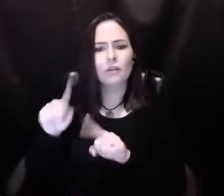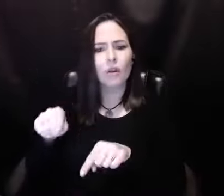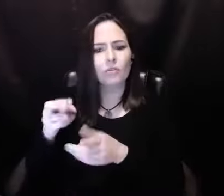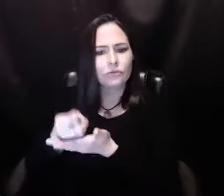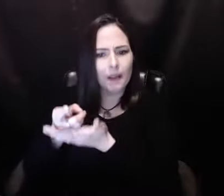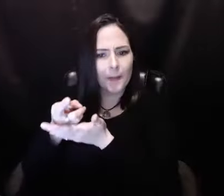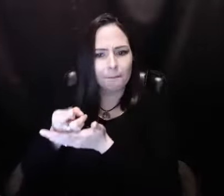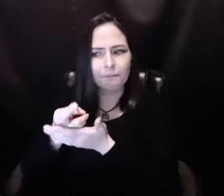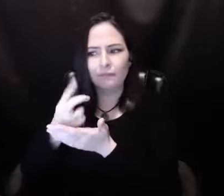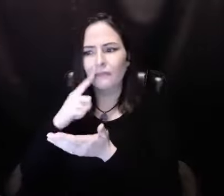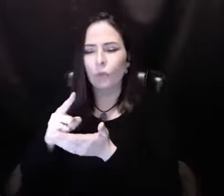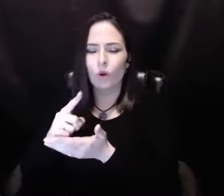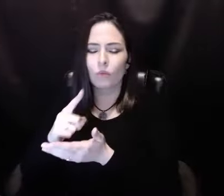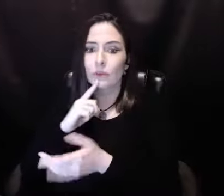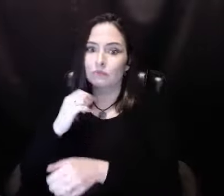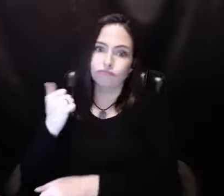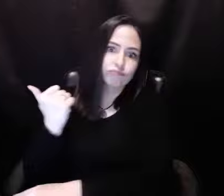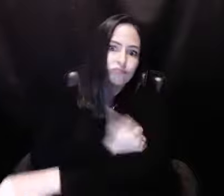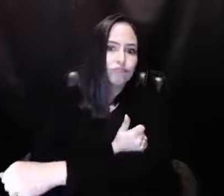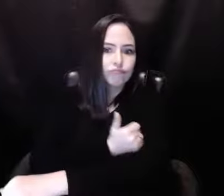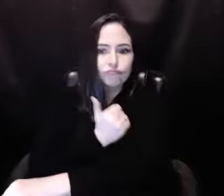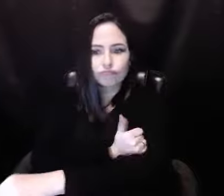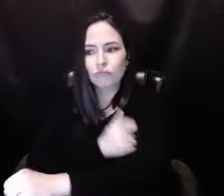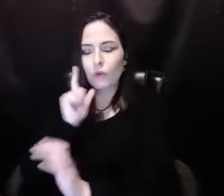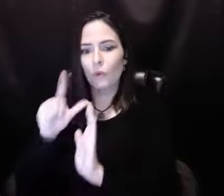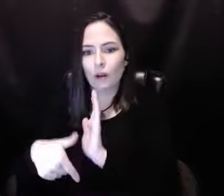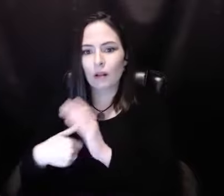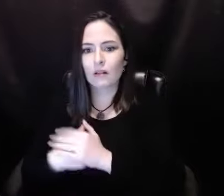I knew he did rehab for an addiction of hard drugs.